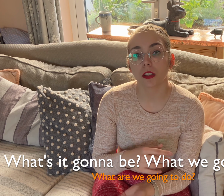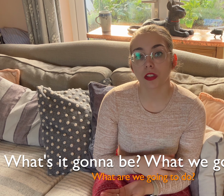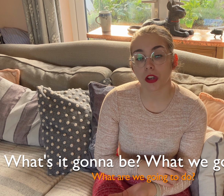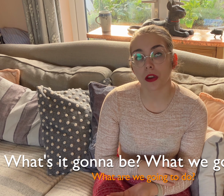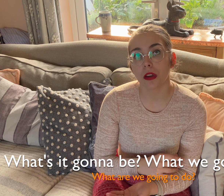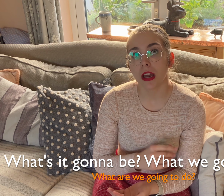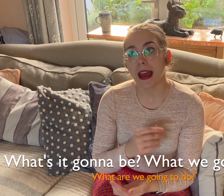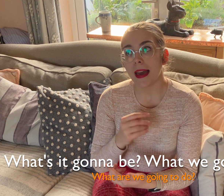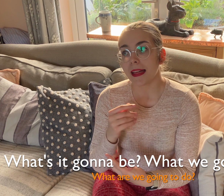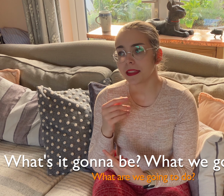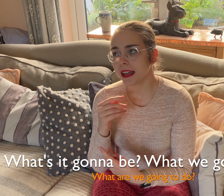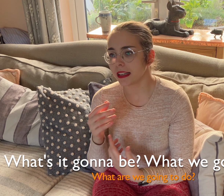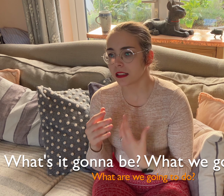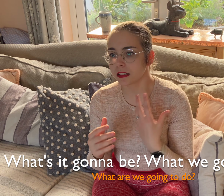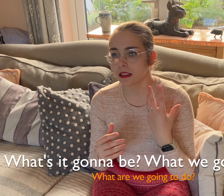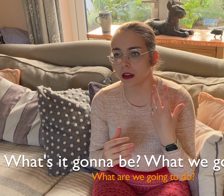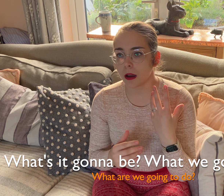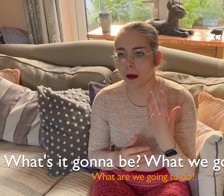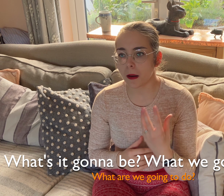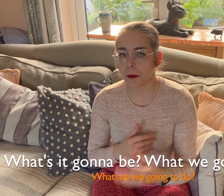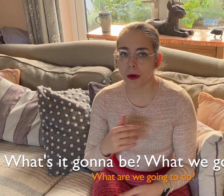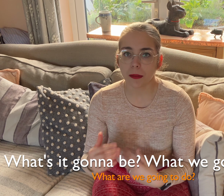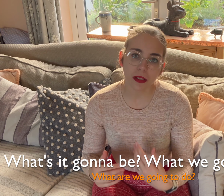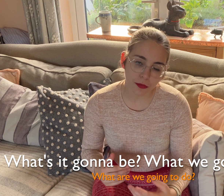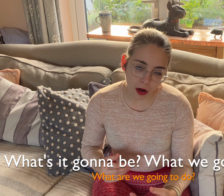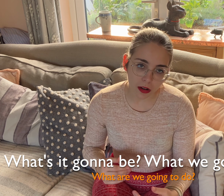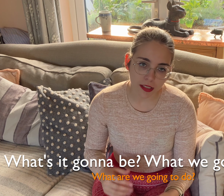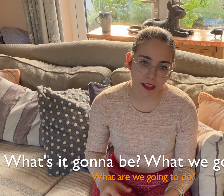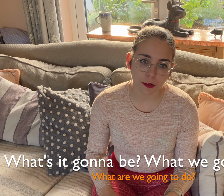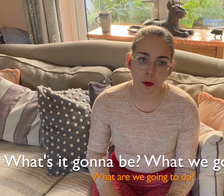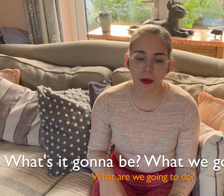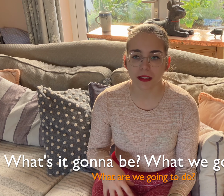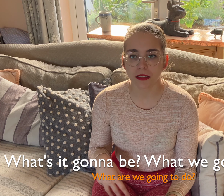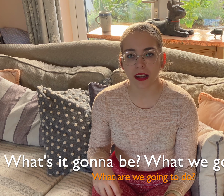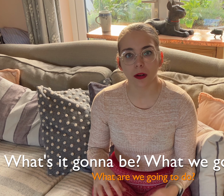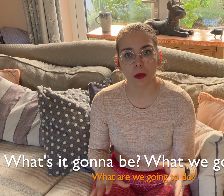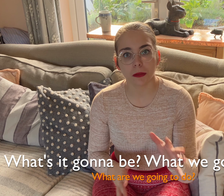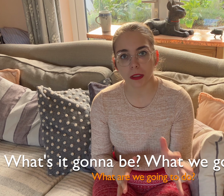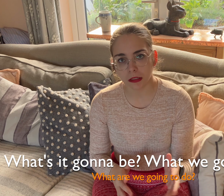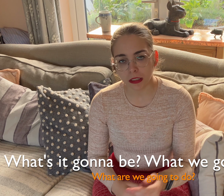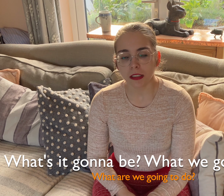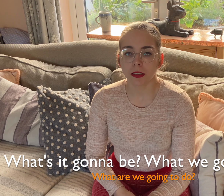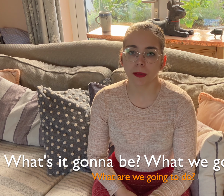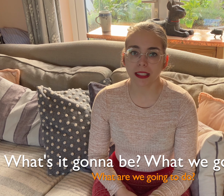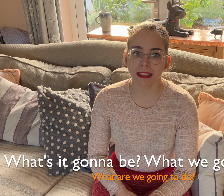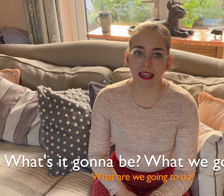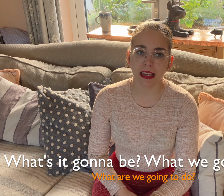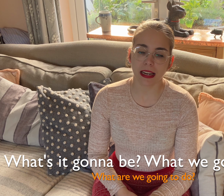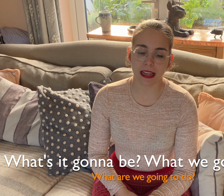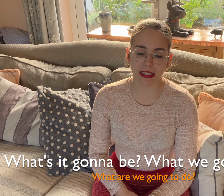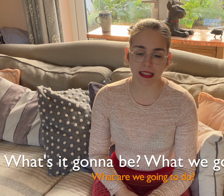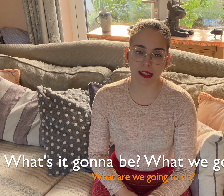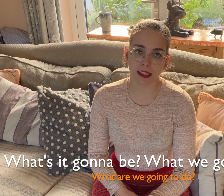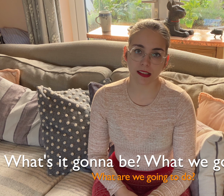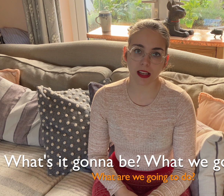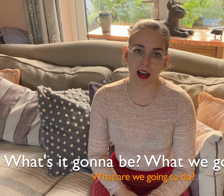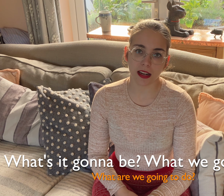do, and that is a wee bit fast for me to sign all in one. So what I did is I sign,